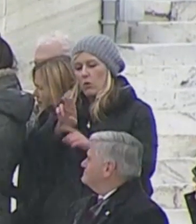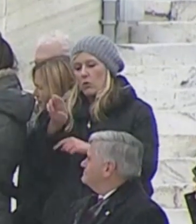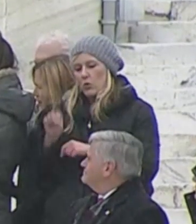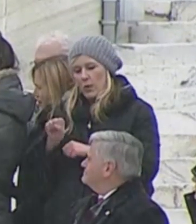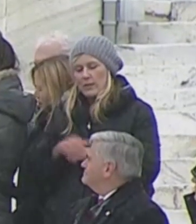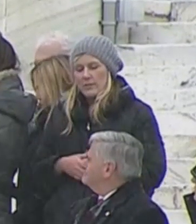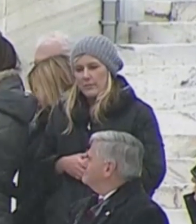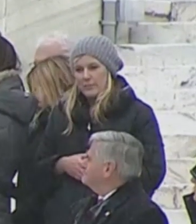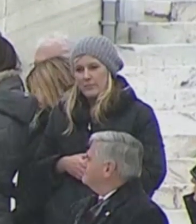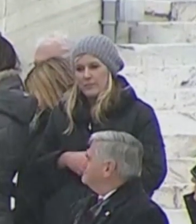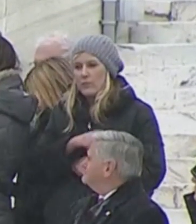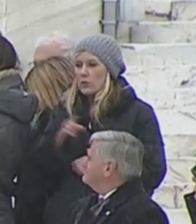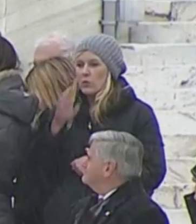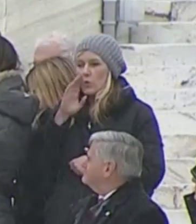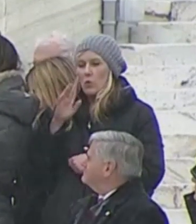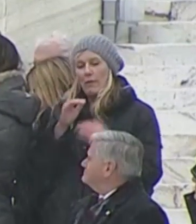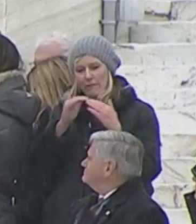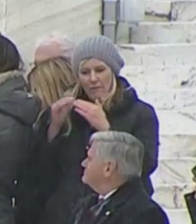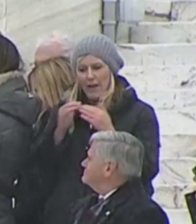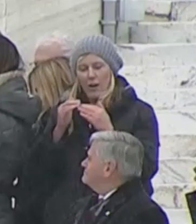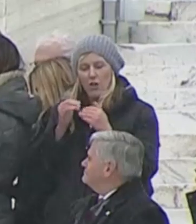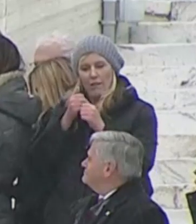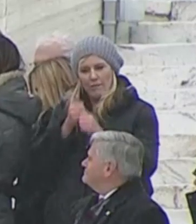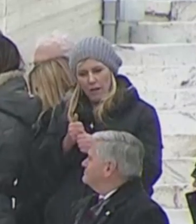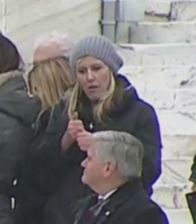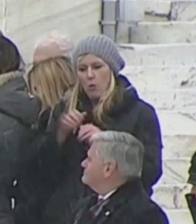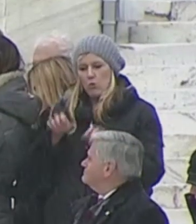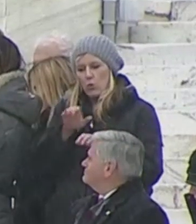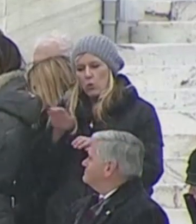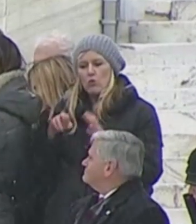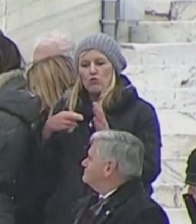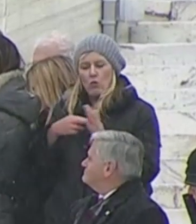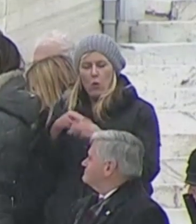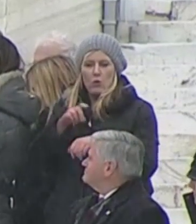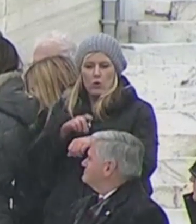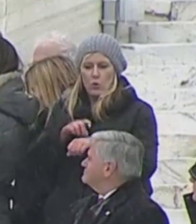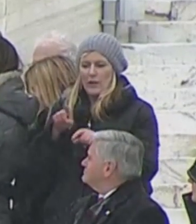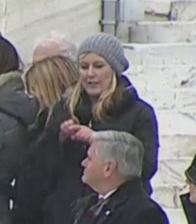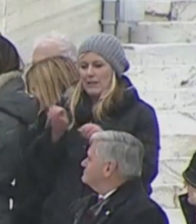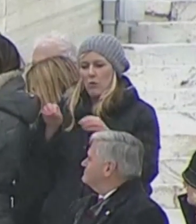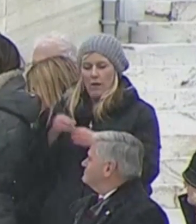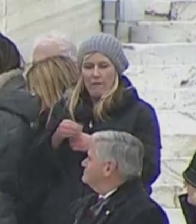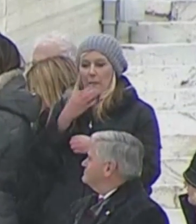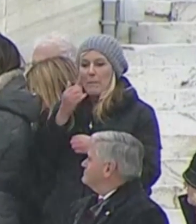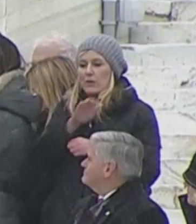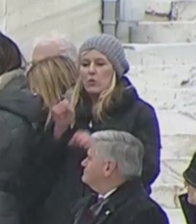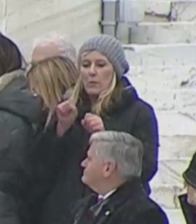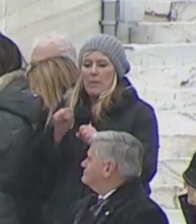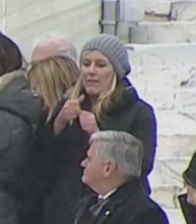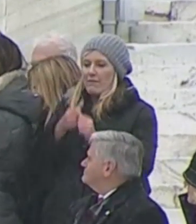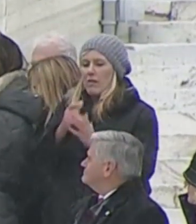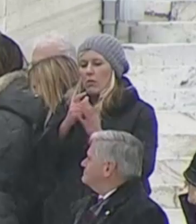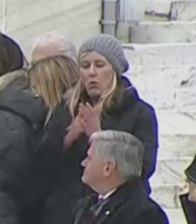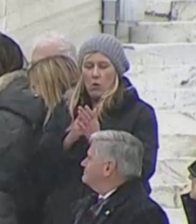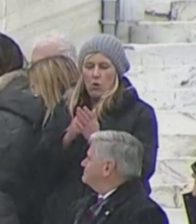States, that you will faithfully and impartially discharge all the duties of your aforesaid office to the best of your abilities according to law,